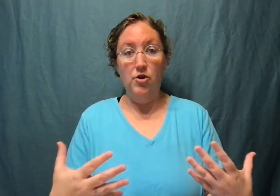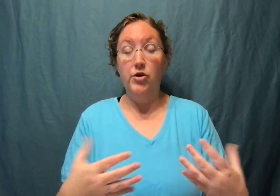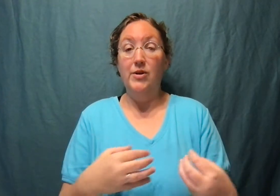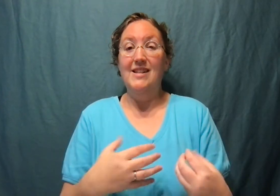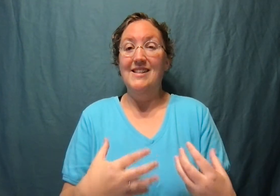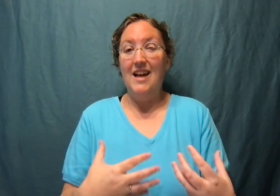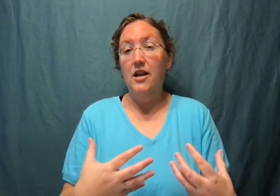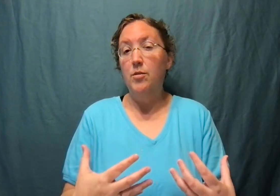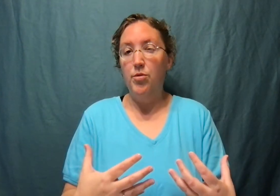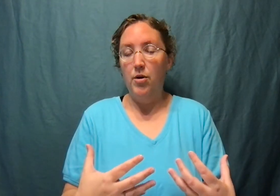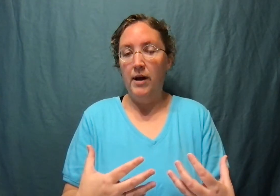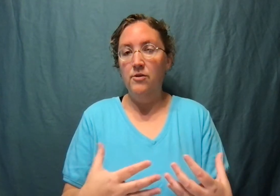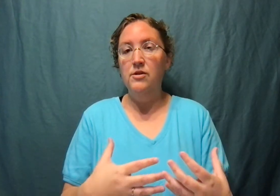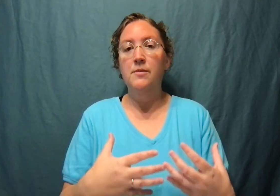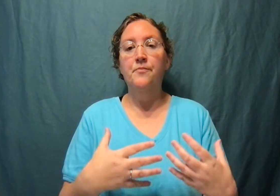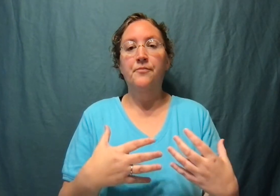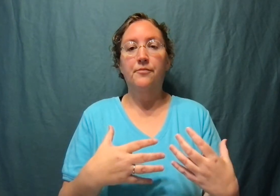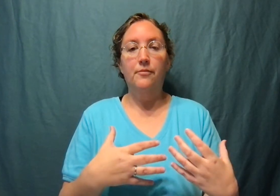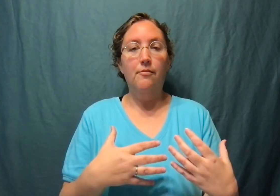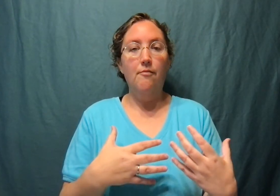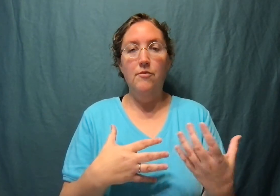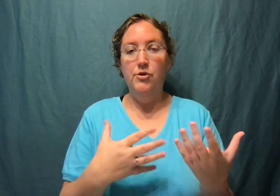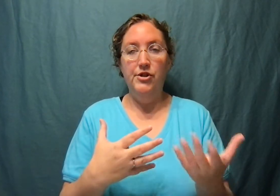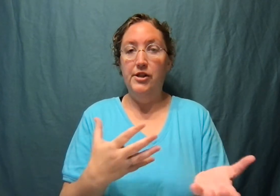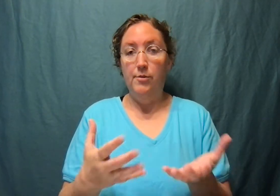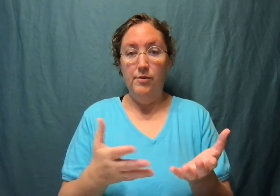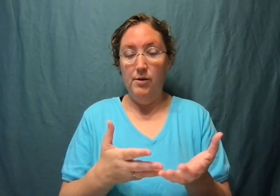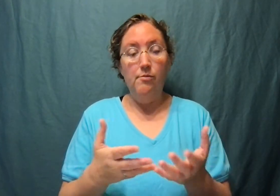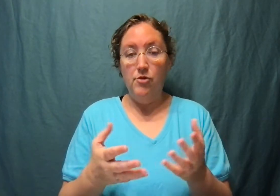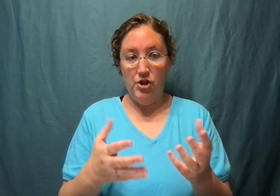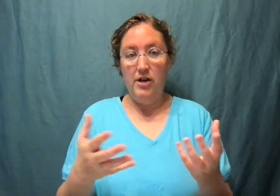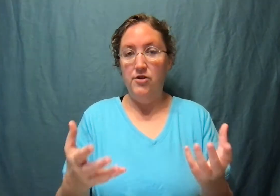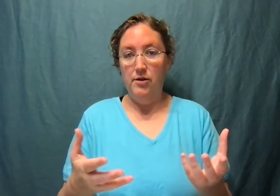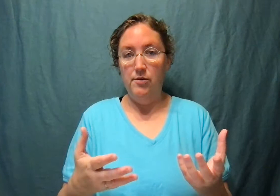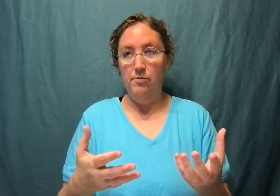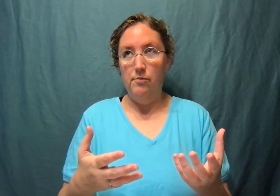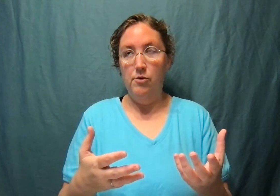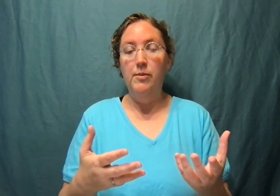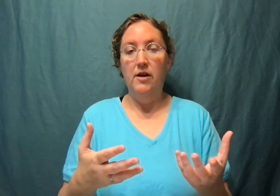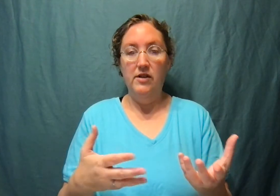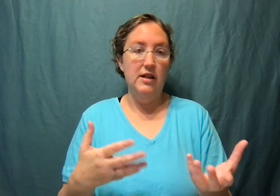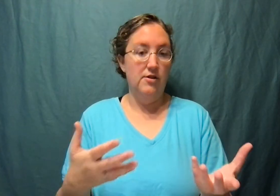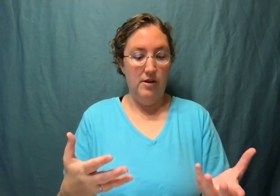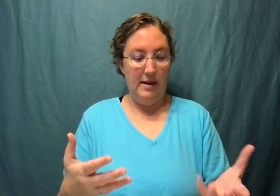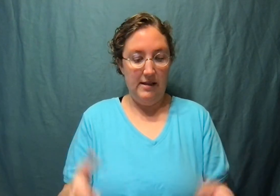don't need to sign the pronouns. You just need to change the movement of the sign so that it makes sense.